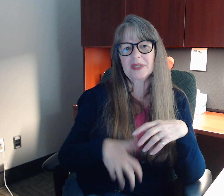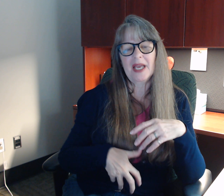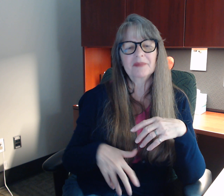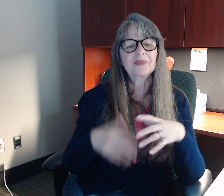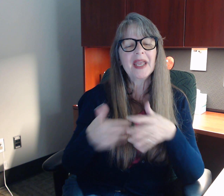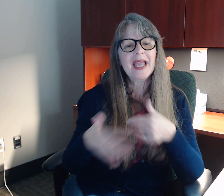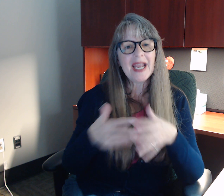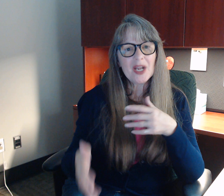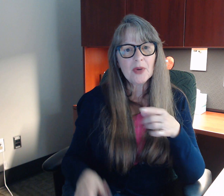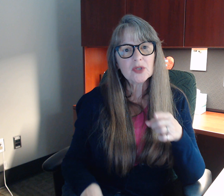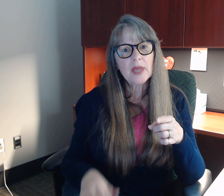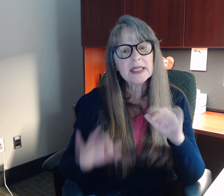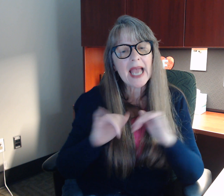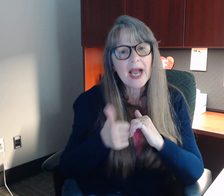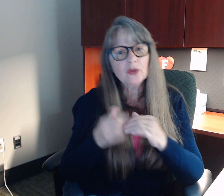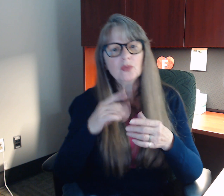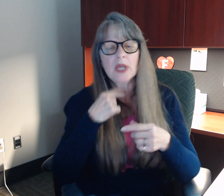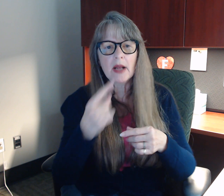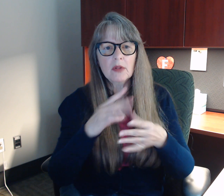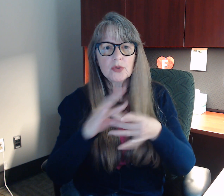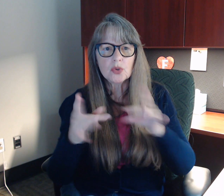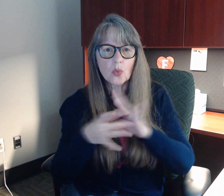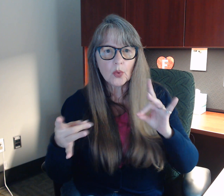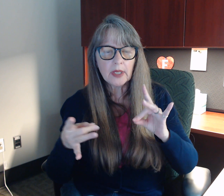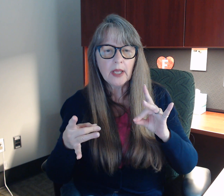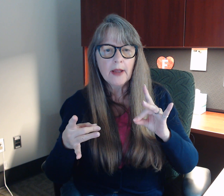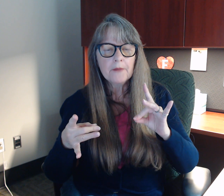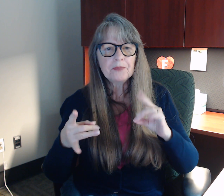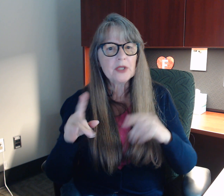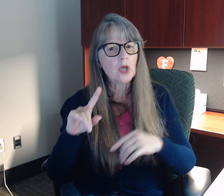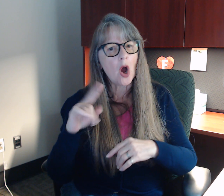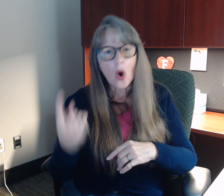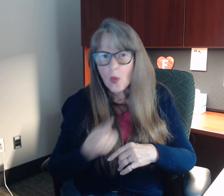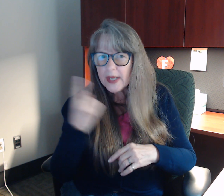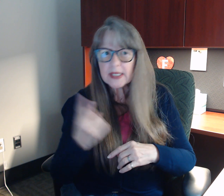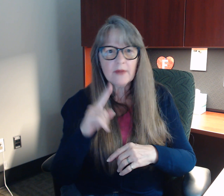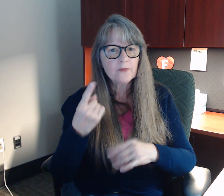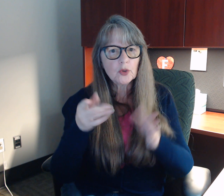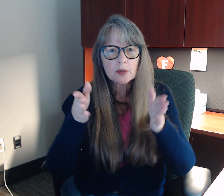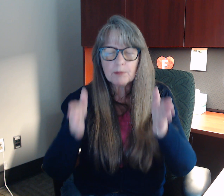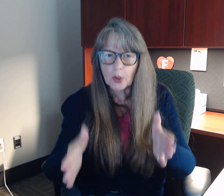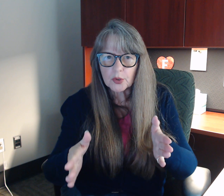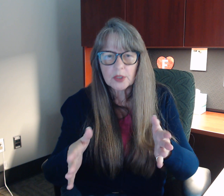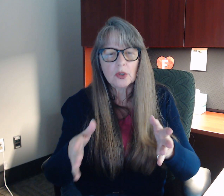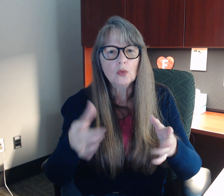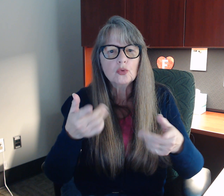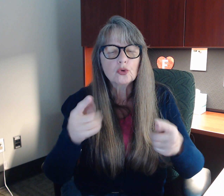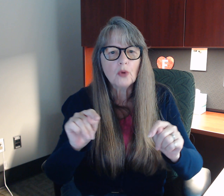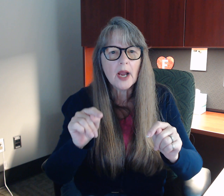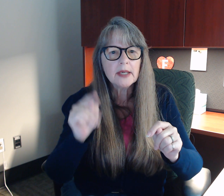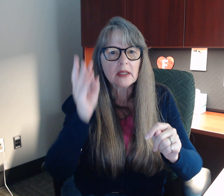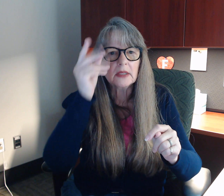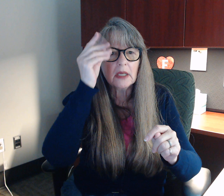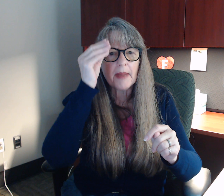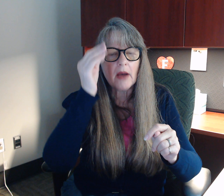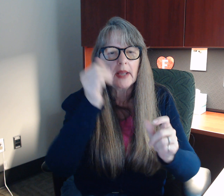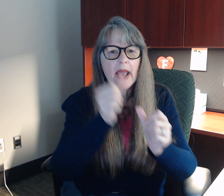upset. Anyway, so that's how you tell a story. It's always in first person. Don't try to think about